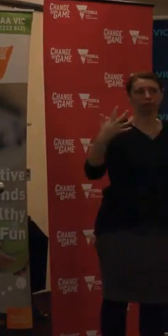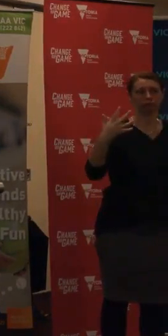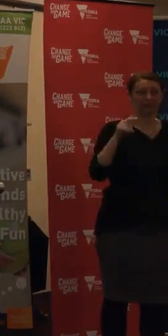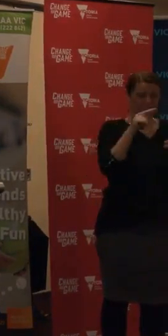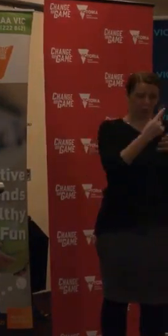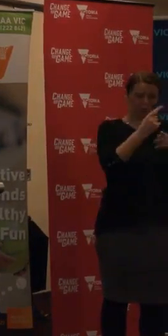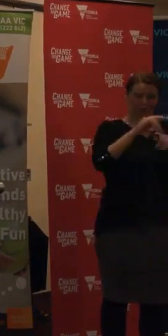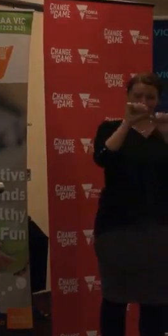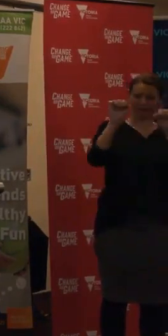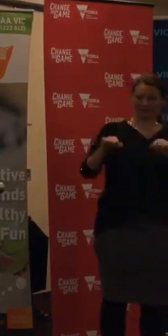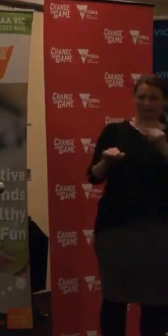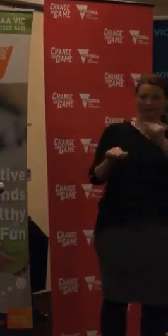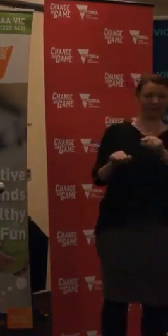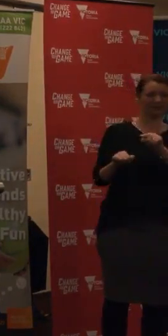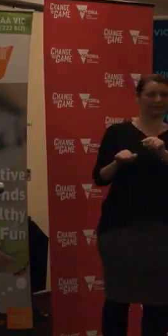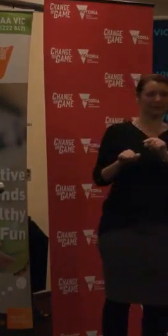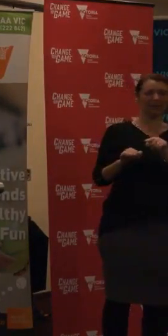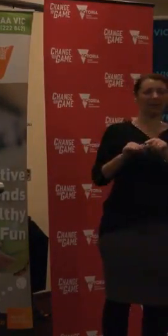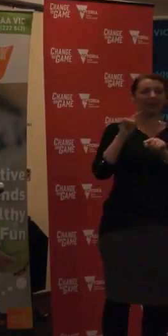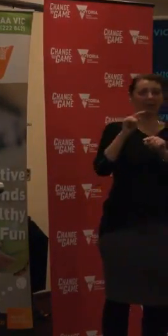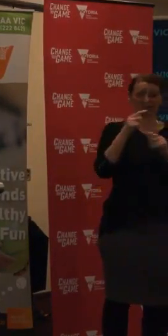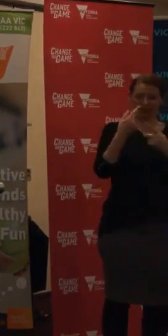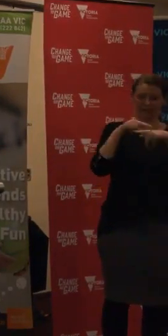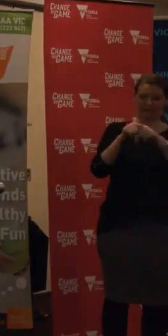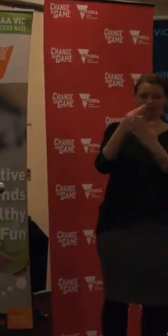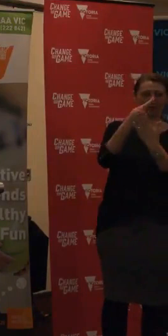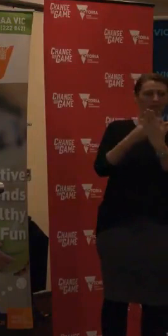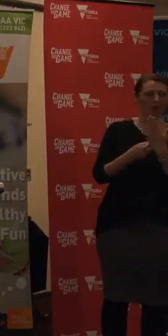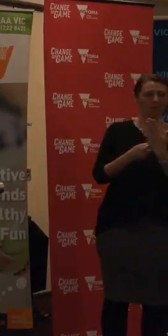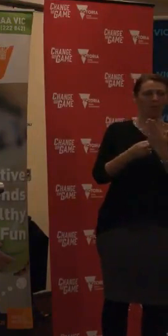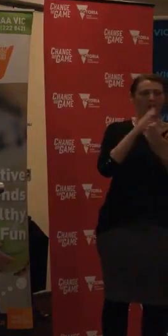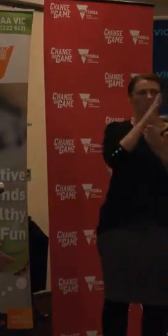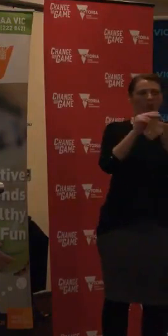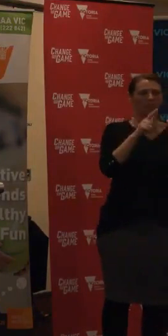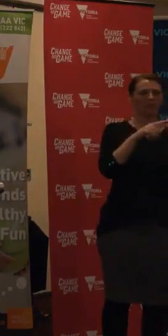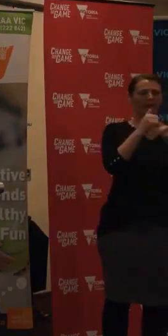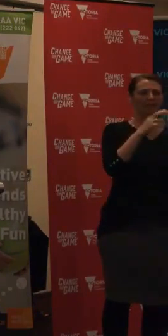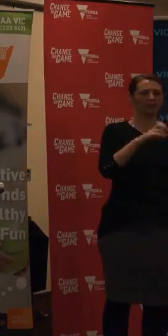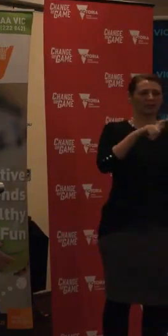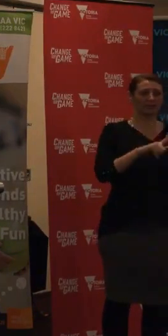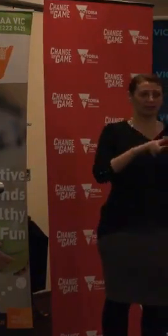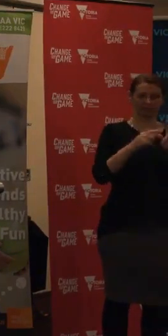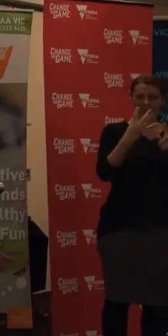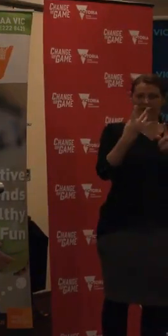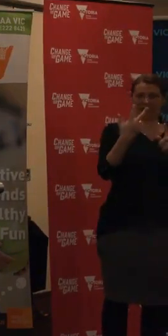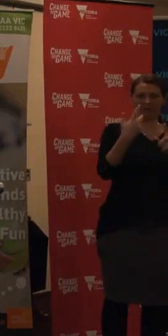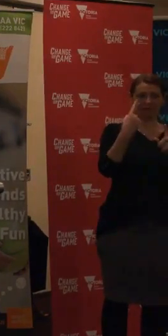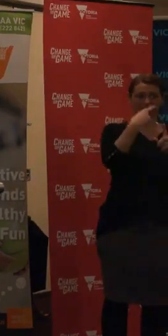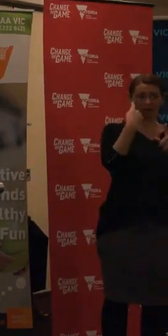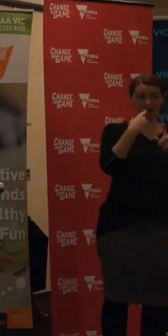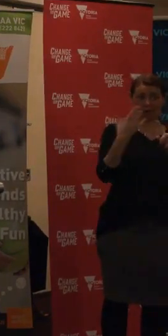a scheme which, on the basis of the report, a report released by the agency not more than 48 hours ago, it's a very recently released